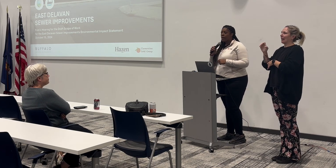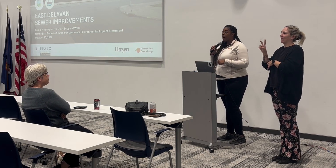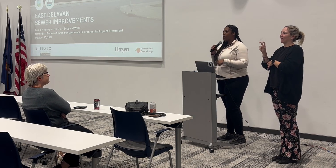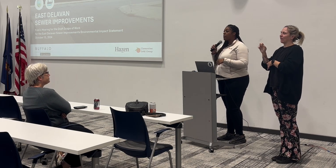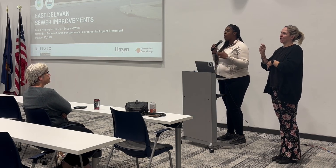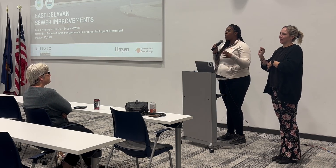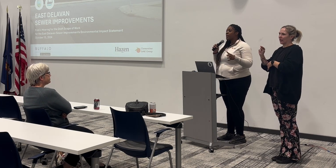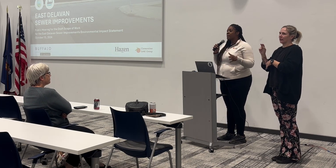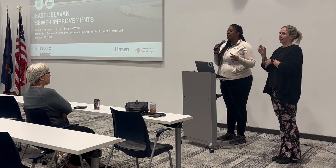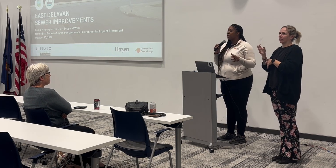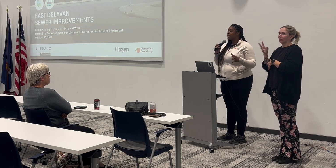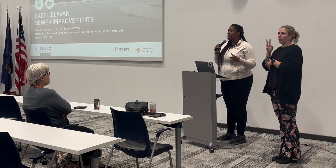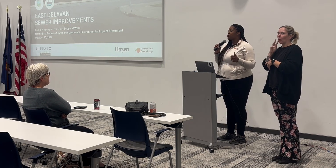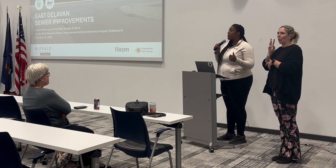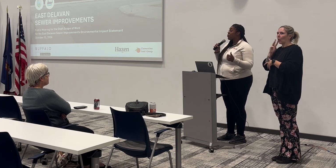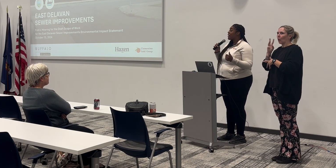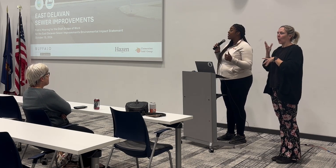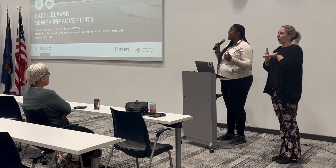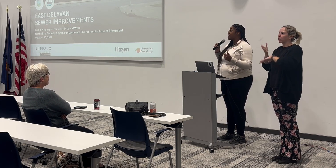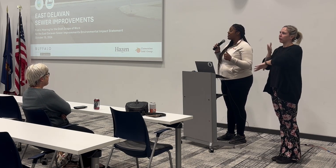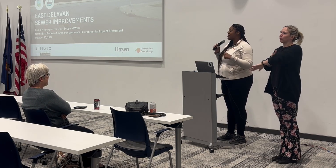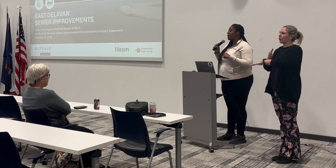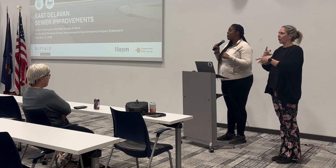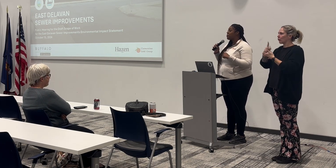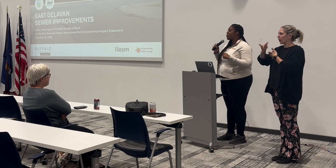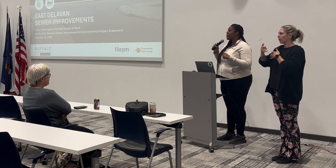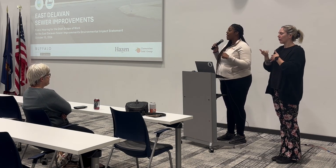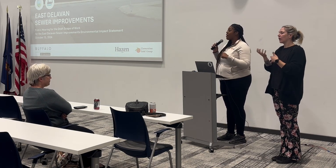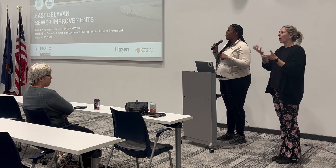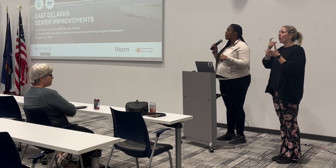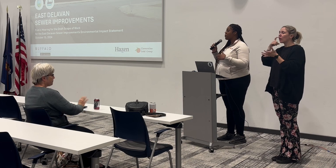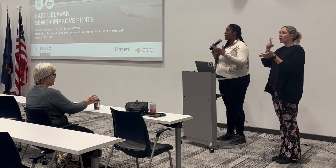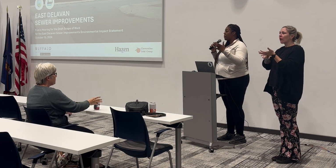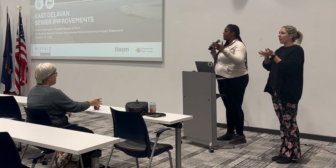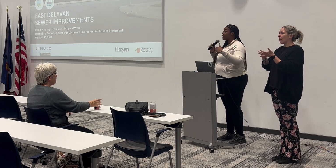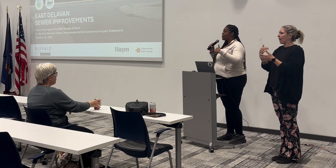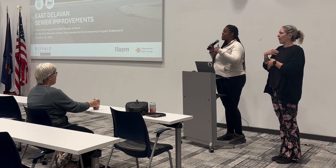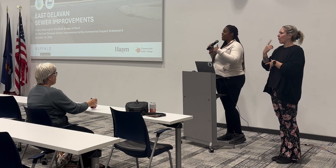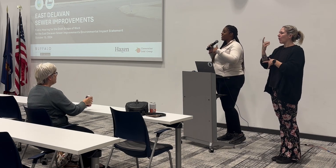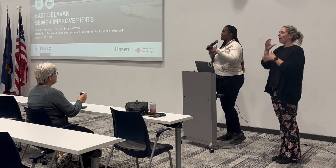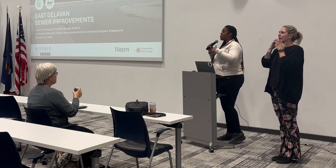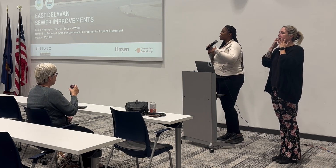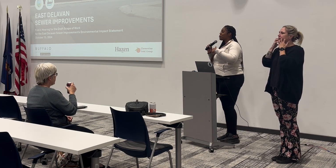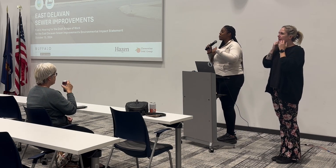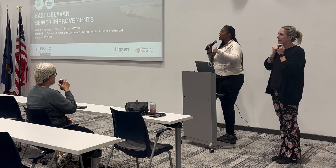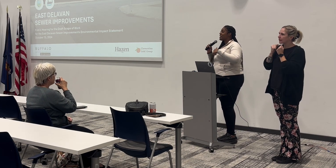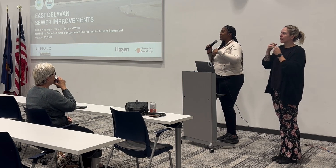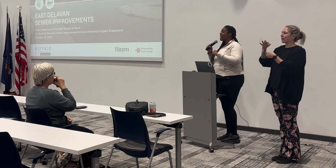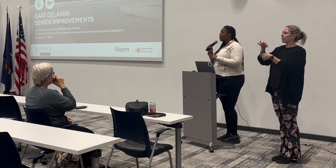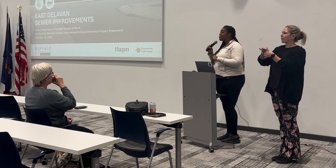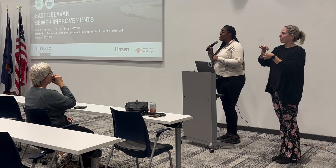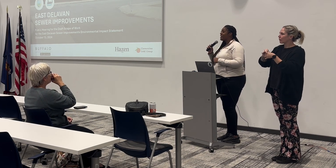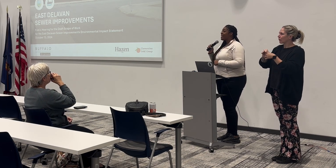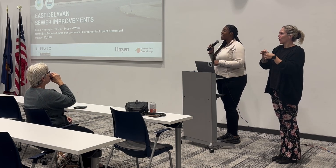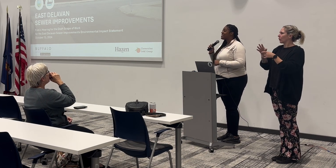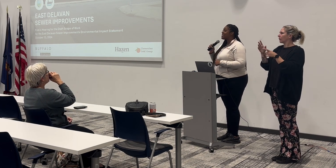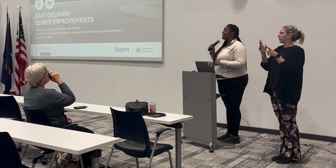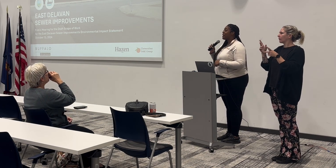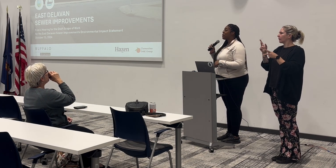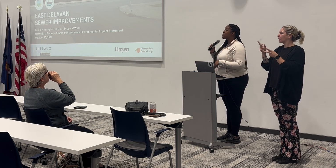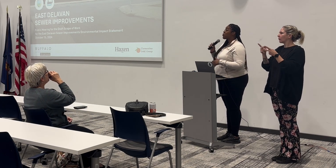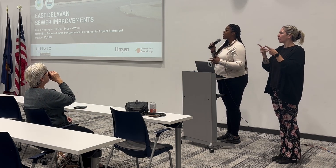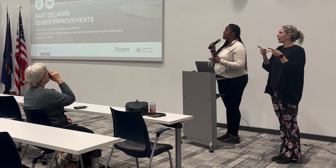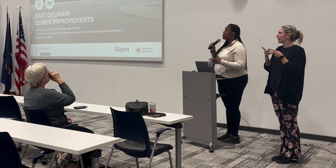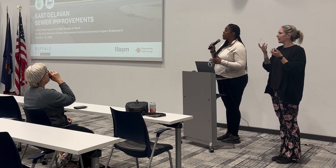Project. Before we get started, I did want to recognize we have one of our beloved elected officials in the House. That's